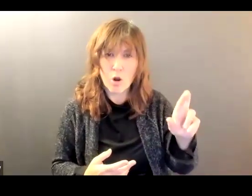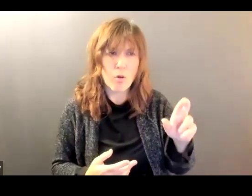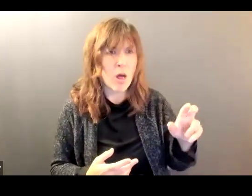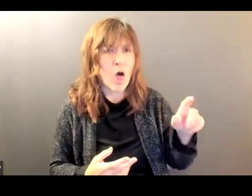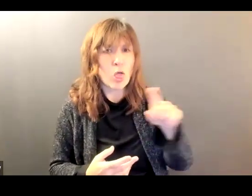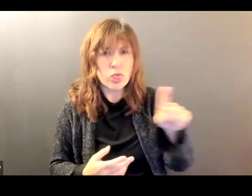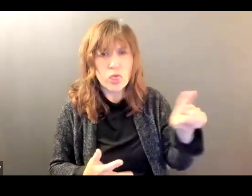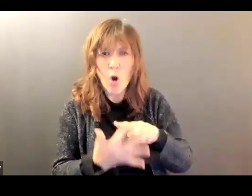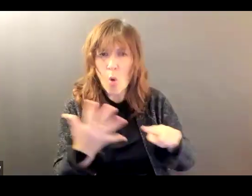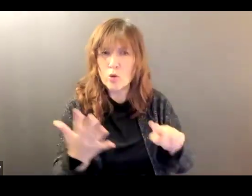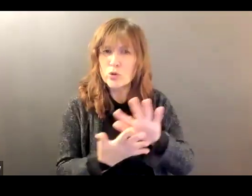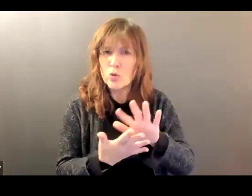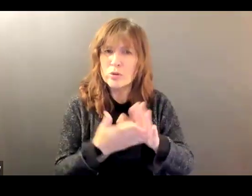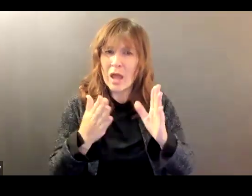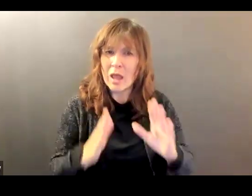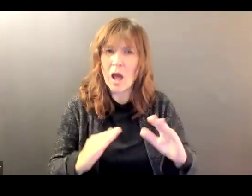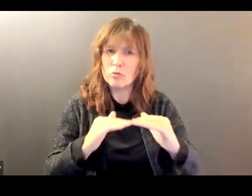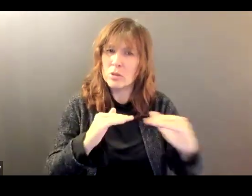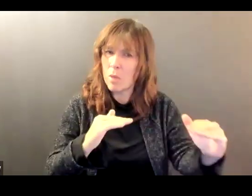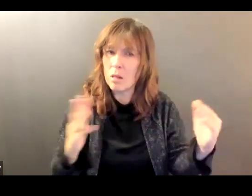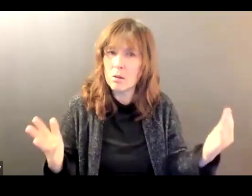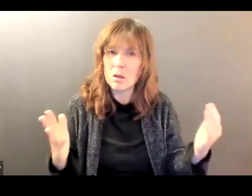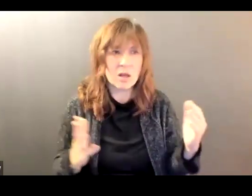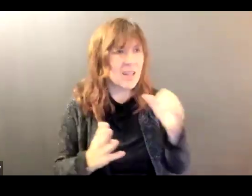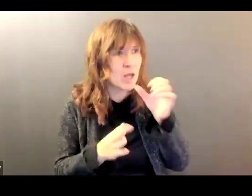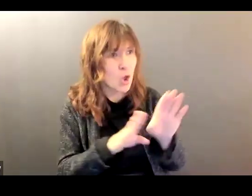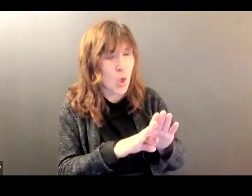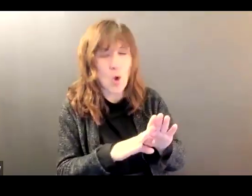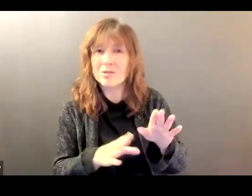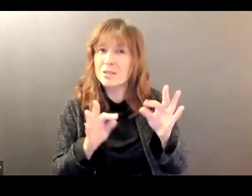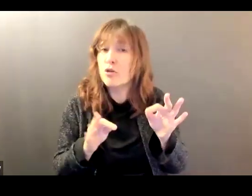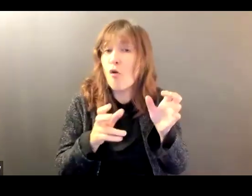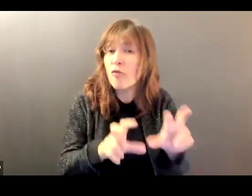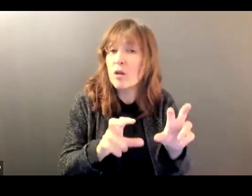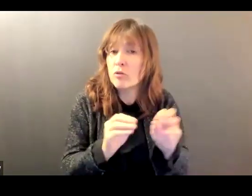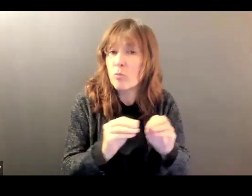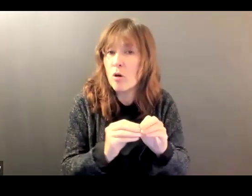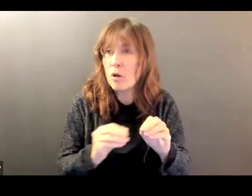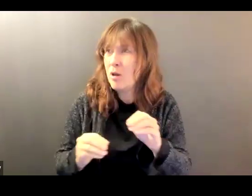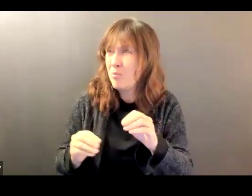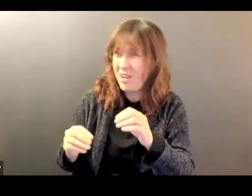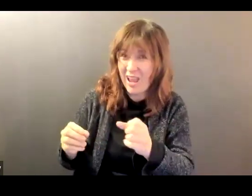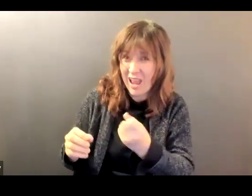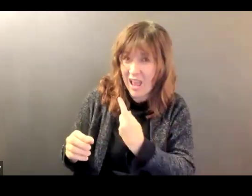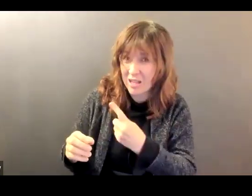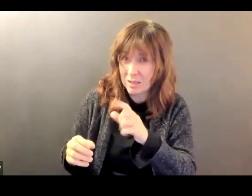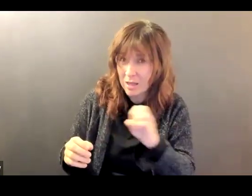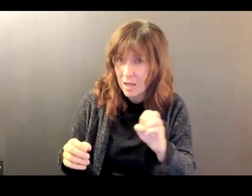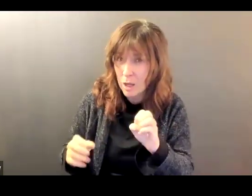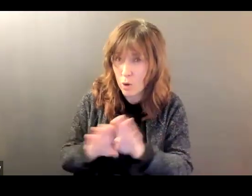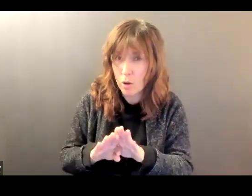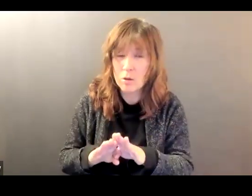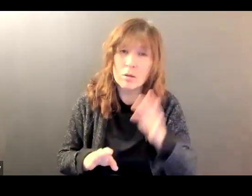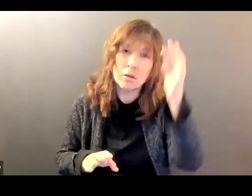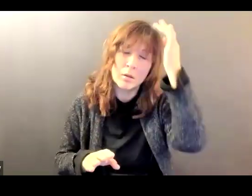space. Those schools were not closed, they were invested in. Yet the academy is asked to close. It does have a